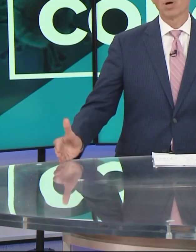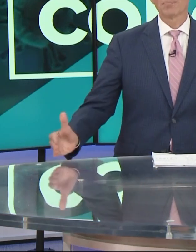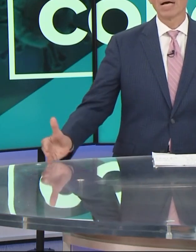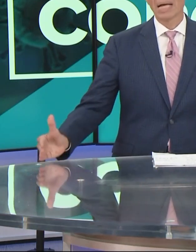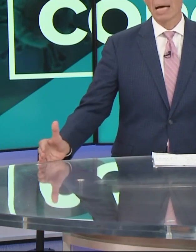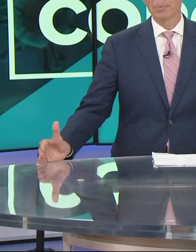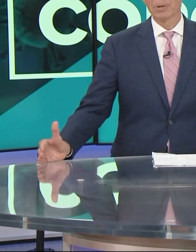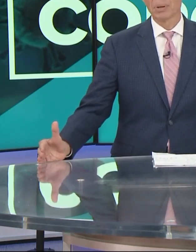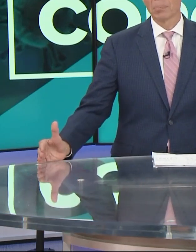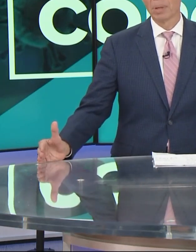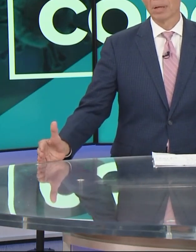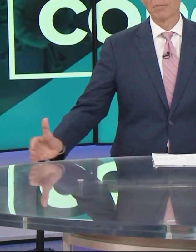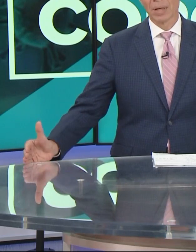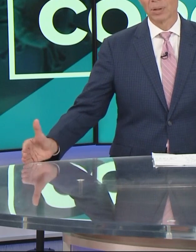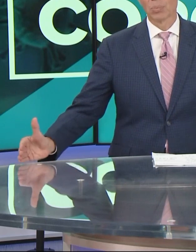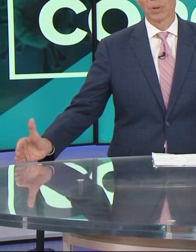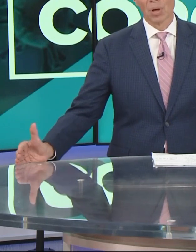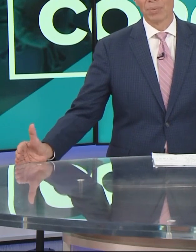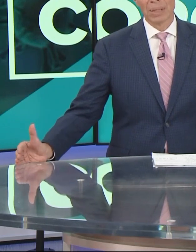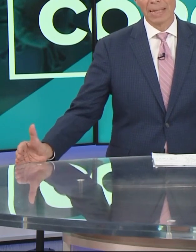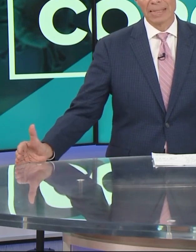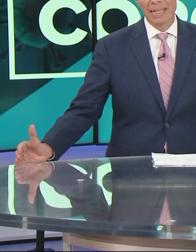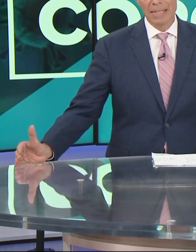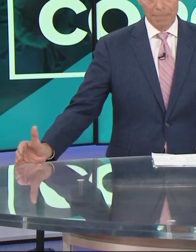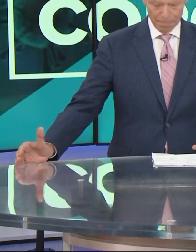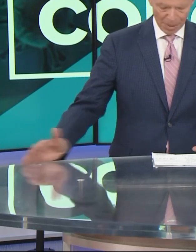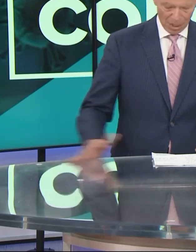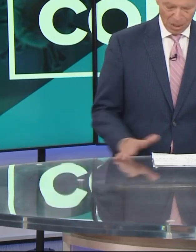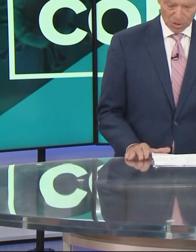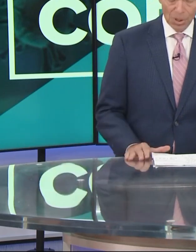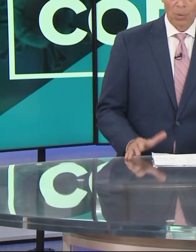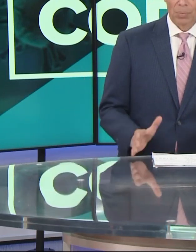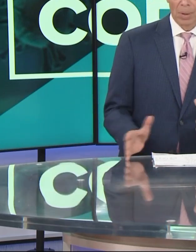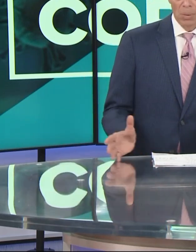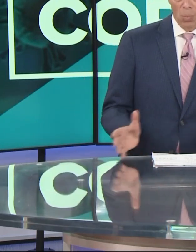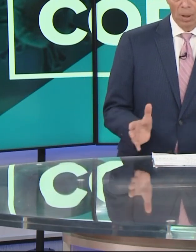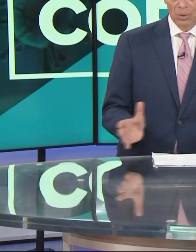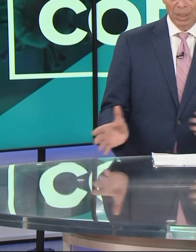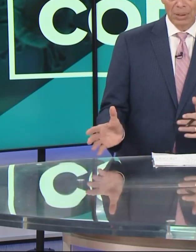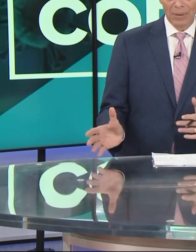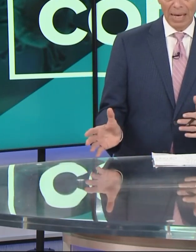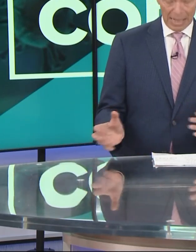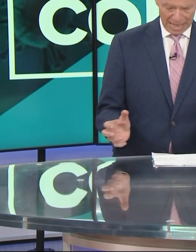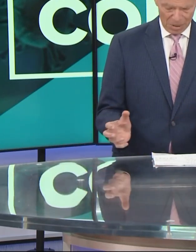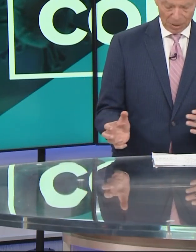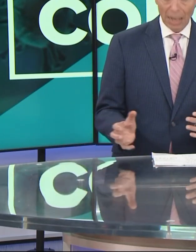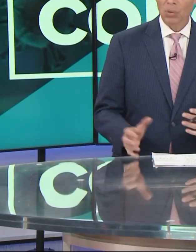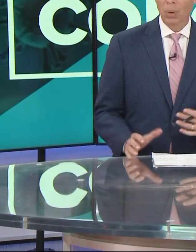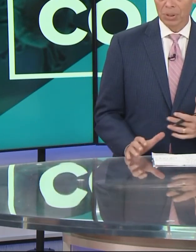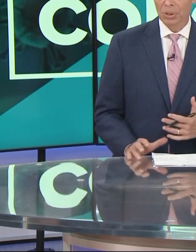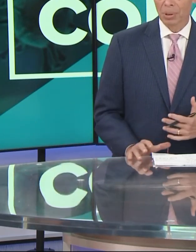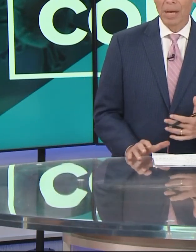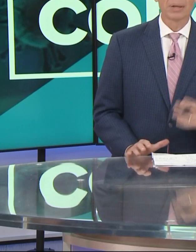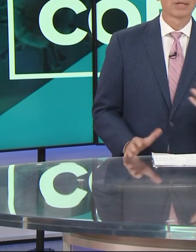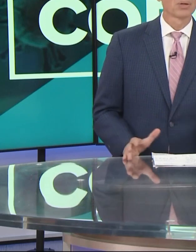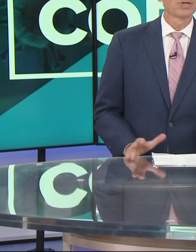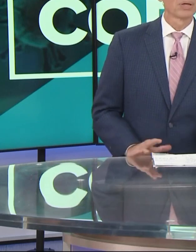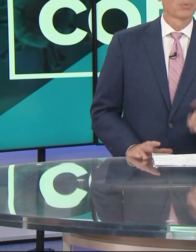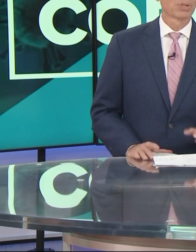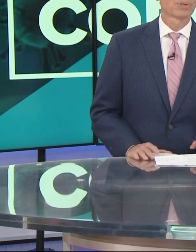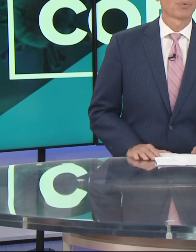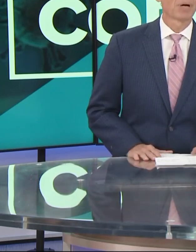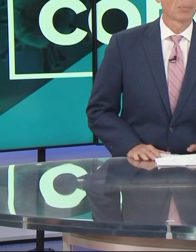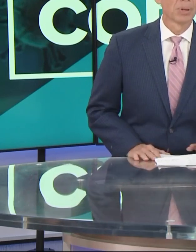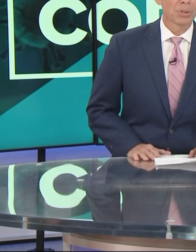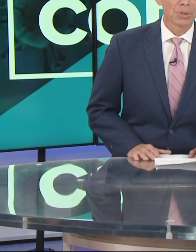of what might happen being infected with COVID-19. So he wandered into that and got questioned about it, including